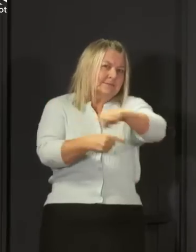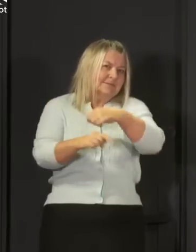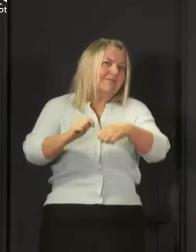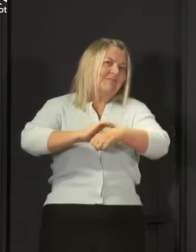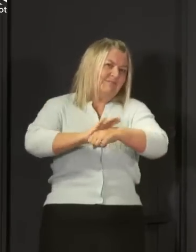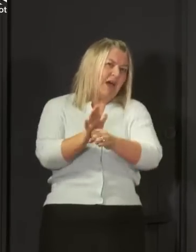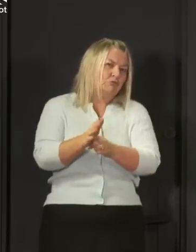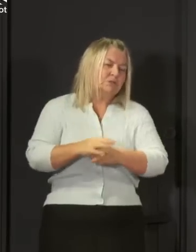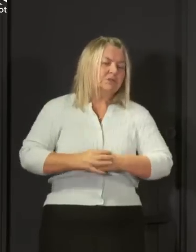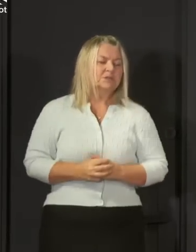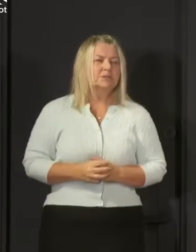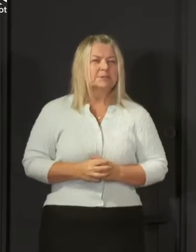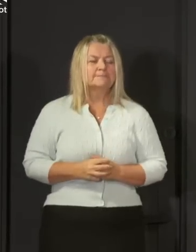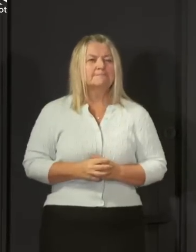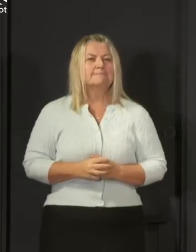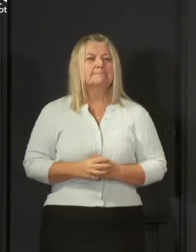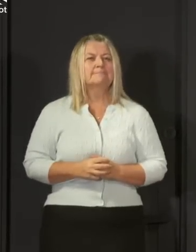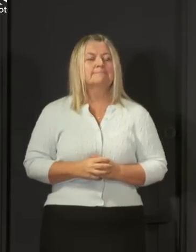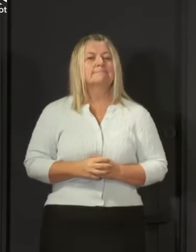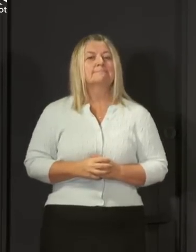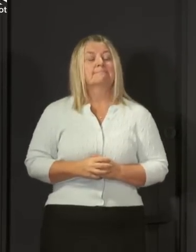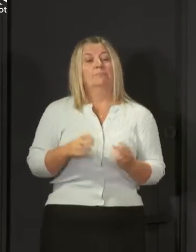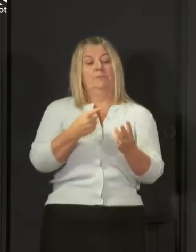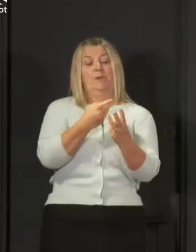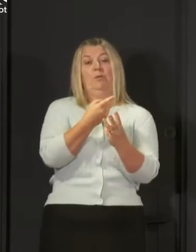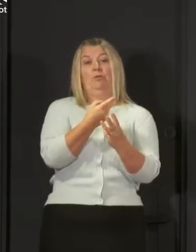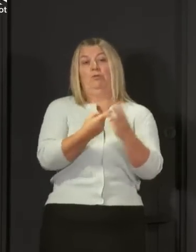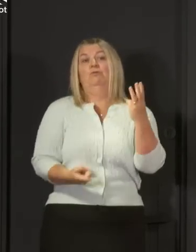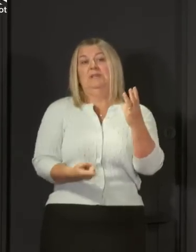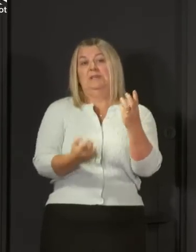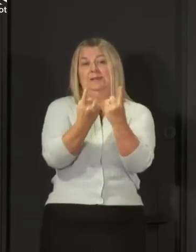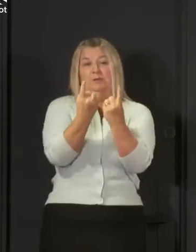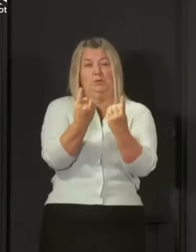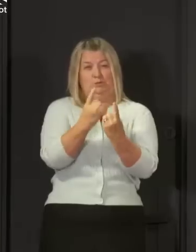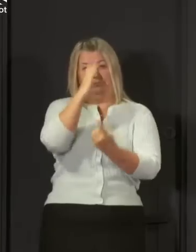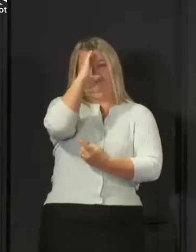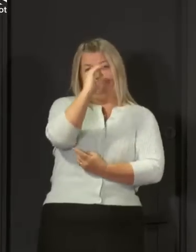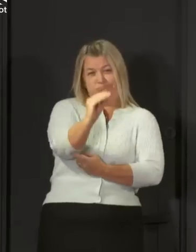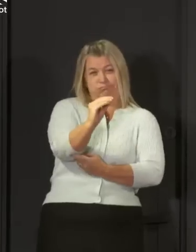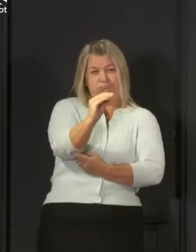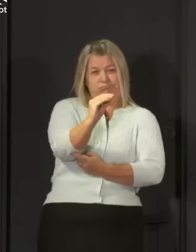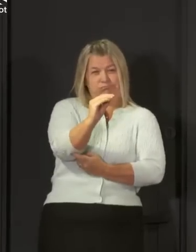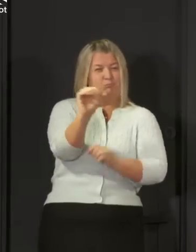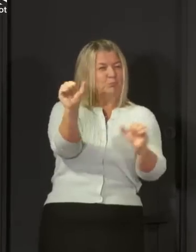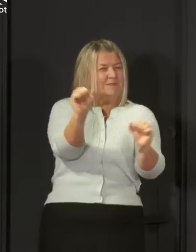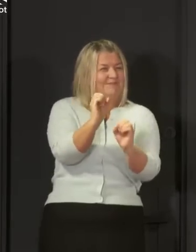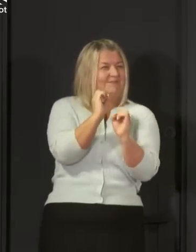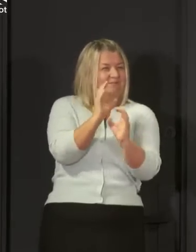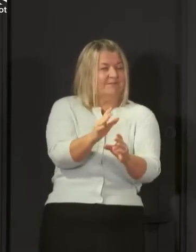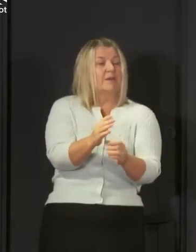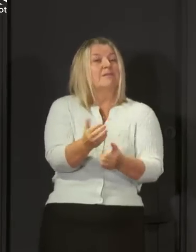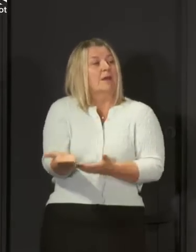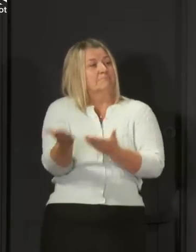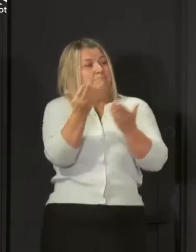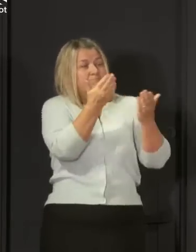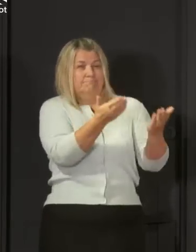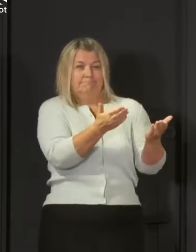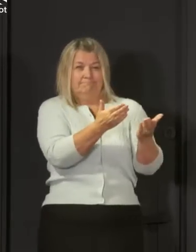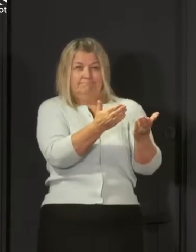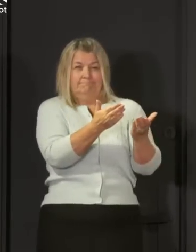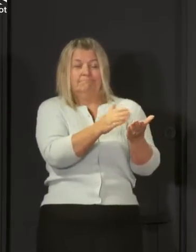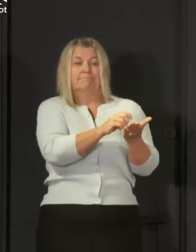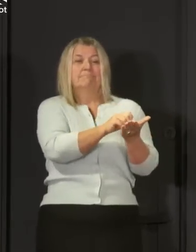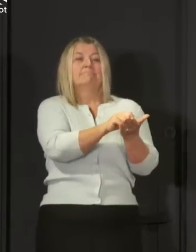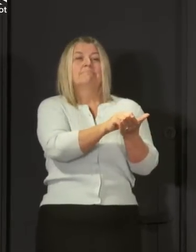bereaved in recent days. There's 3 issues I want to cover briefly today, and then the Health Secretary is going to say a word or two before